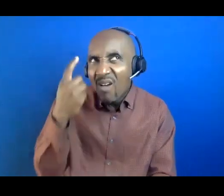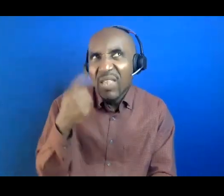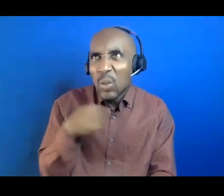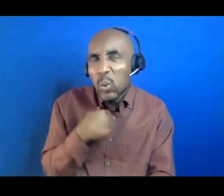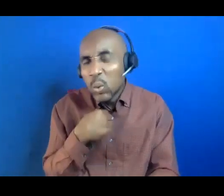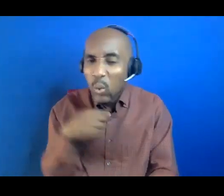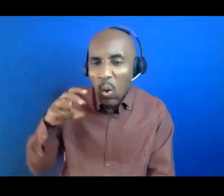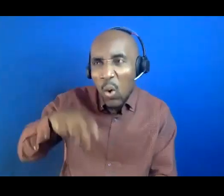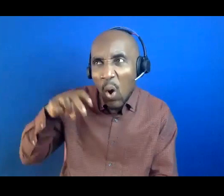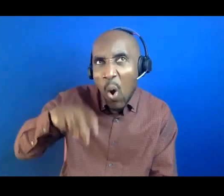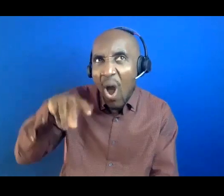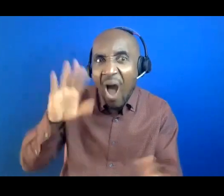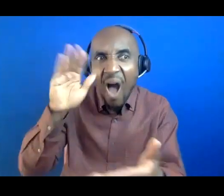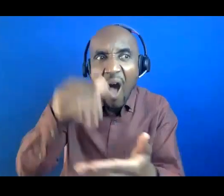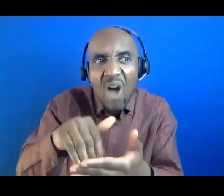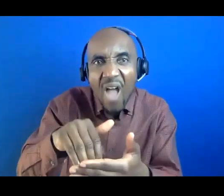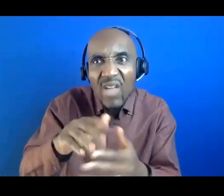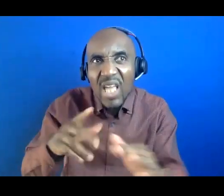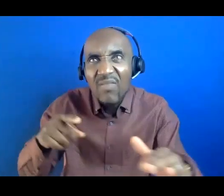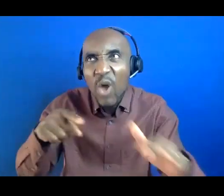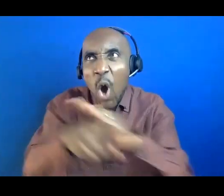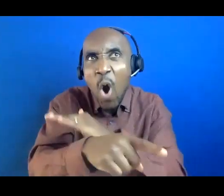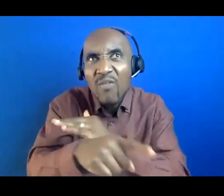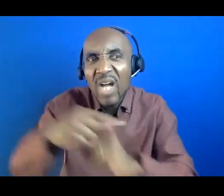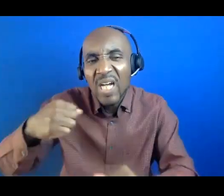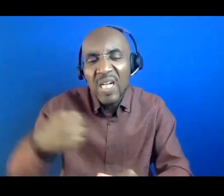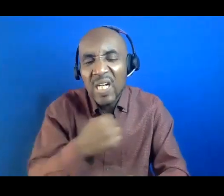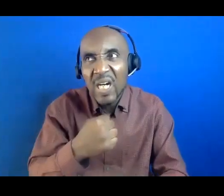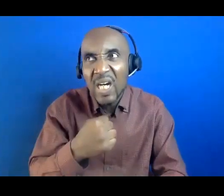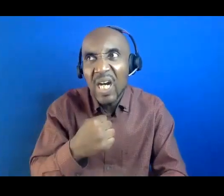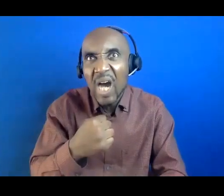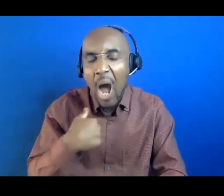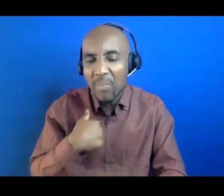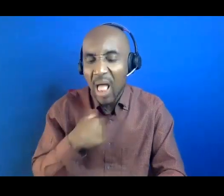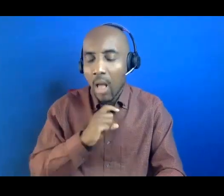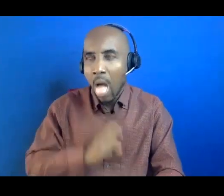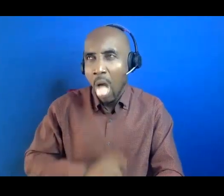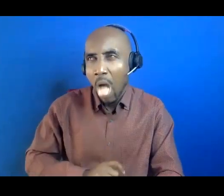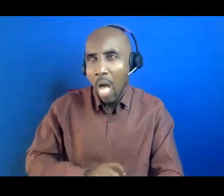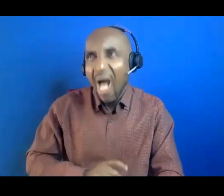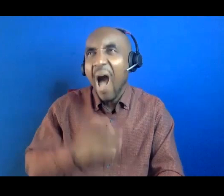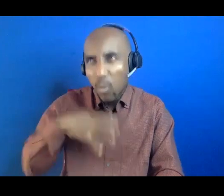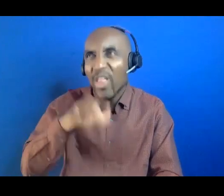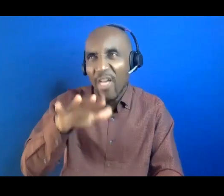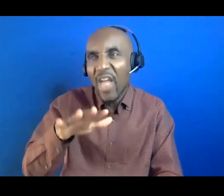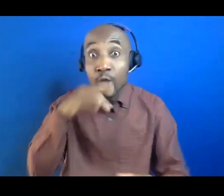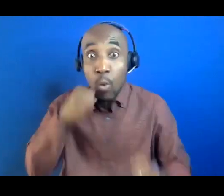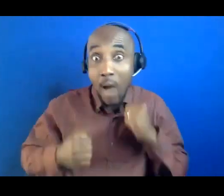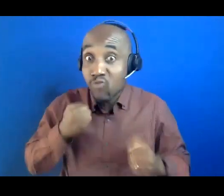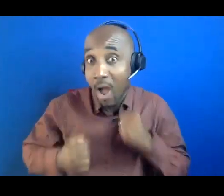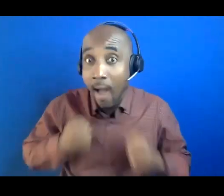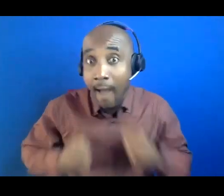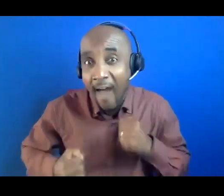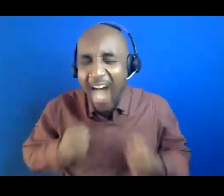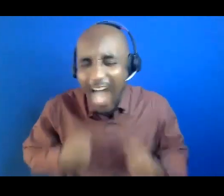that I might get there and she wouldn't be there, just started to make me feel extremely devastated. So basically I started running to